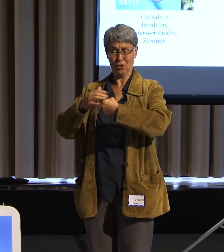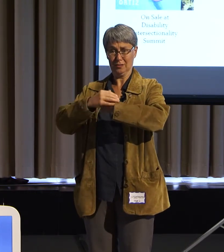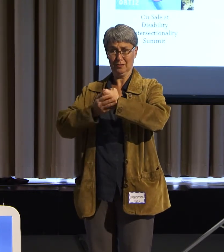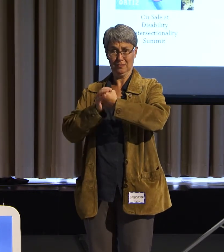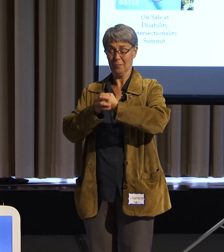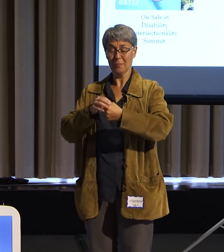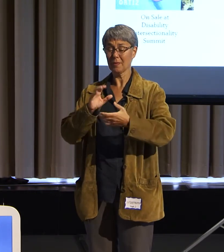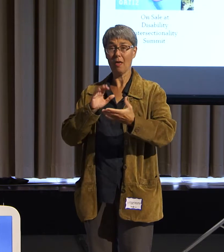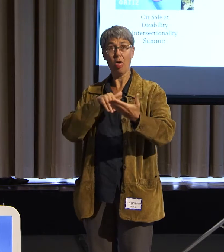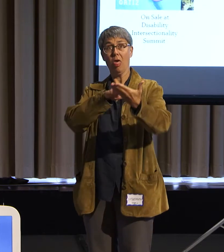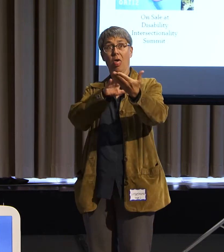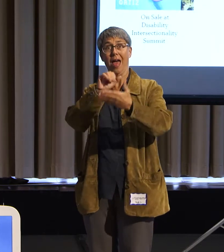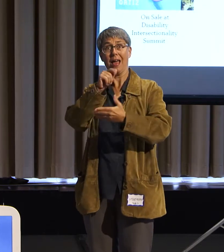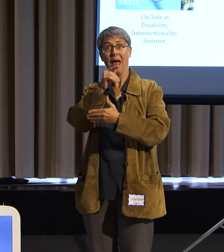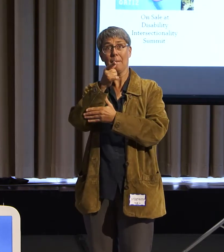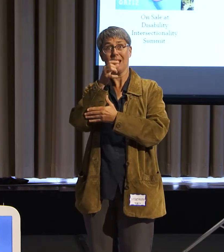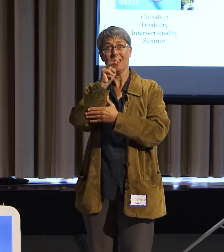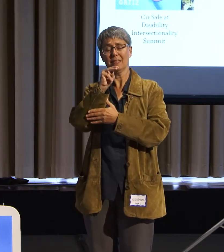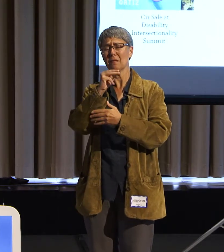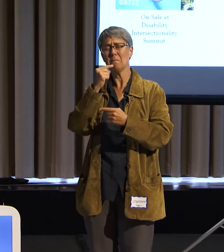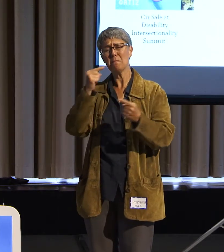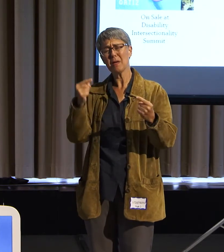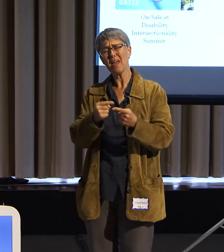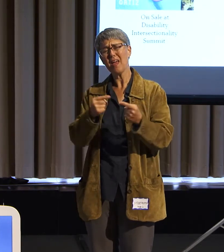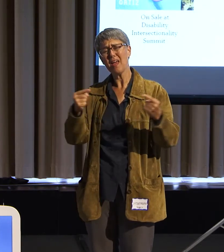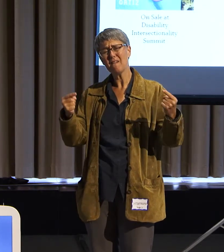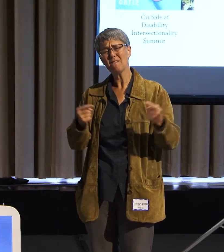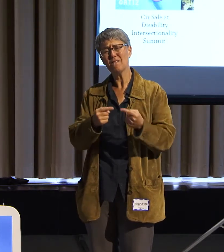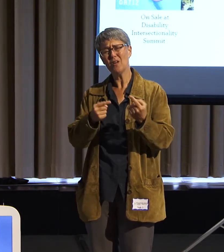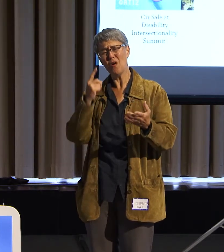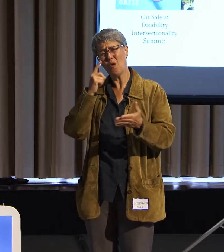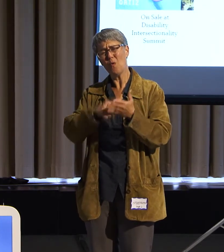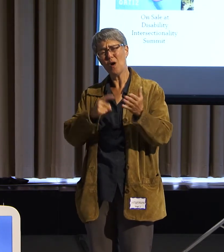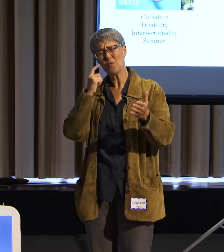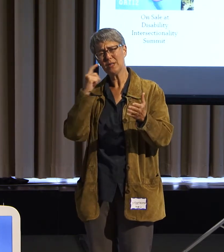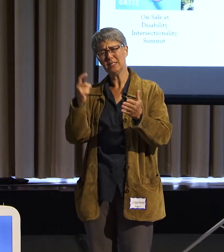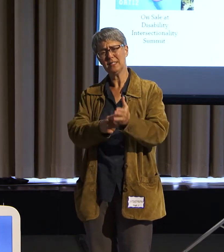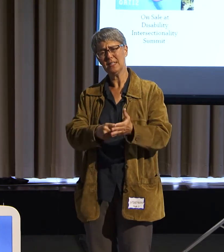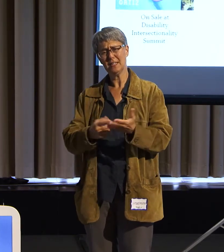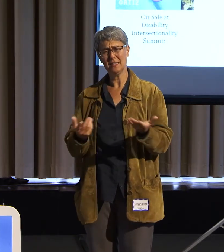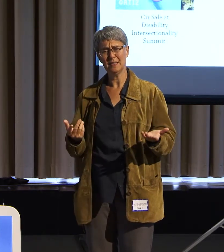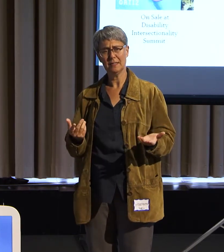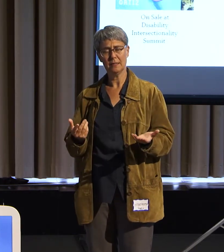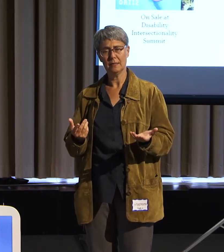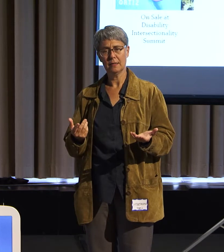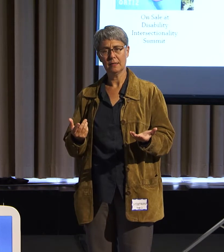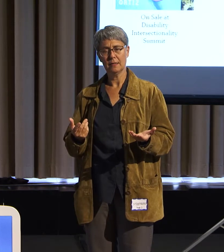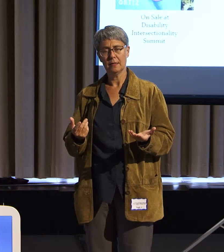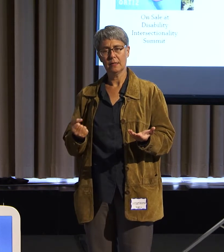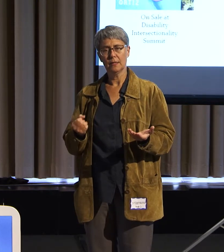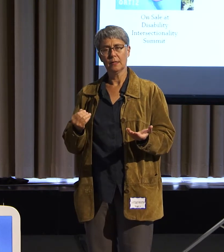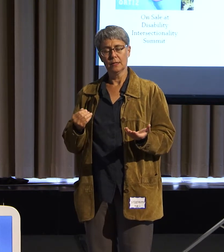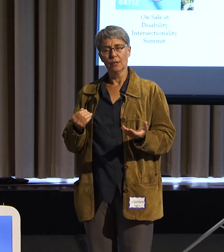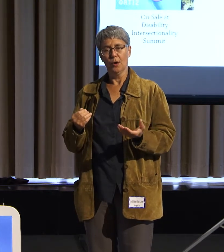surrender within the context of work and capitalism, kind of in that